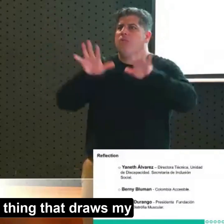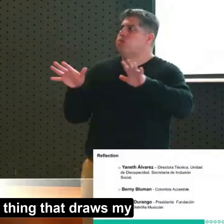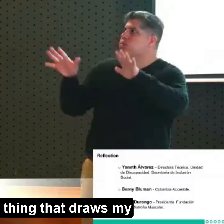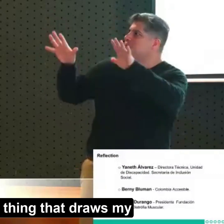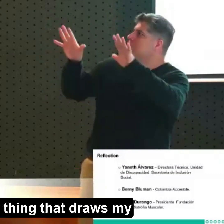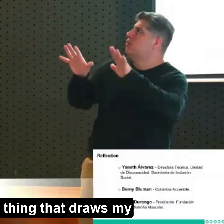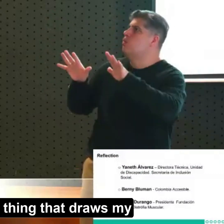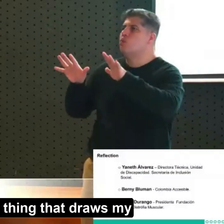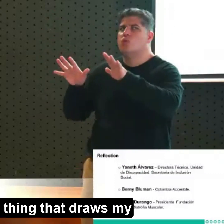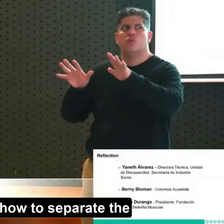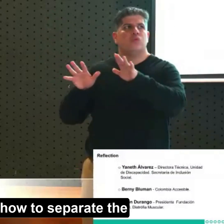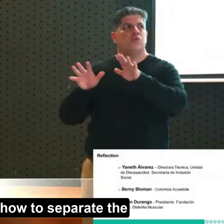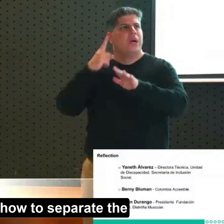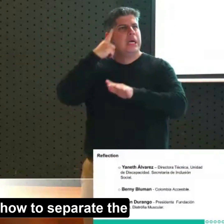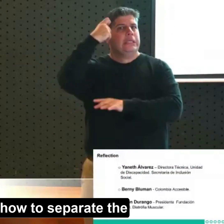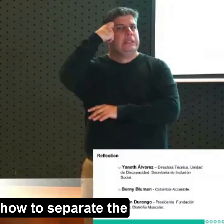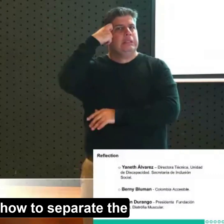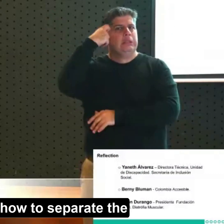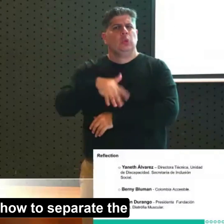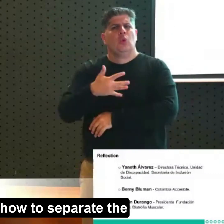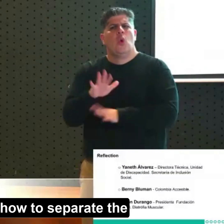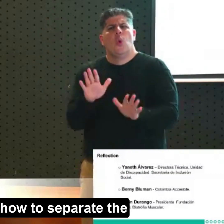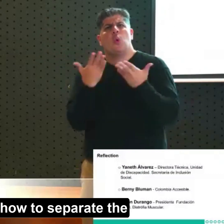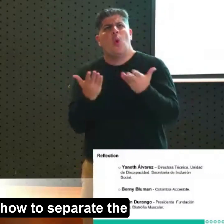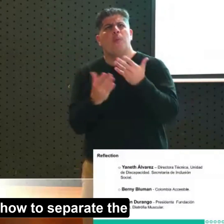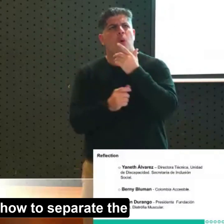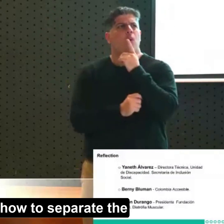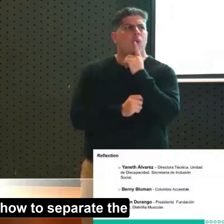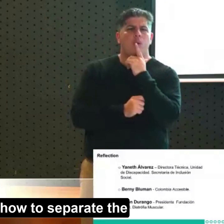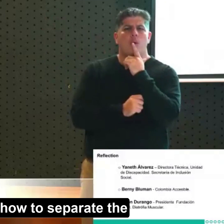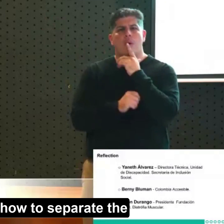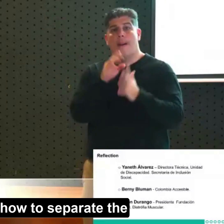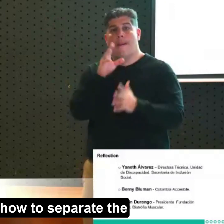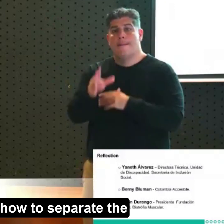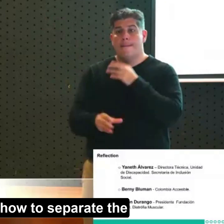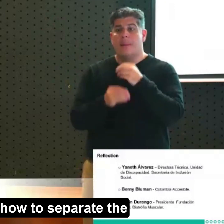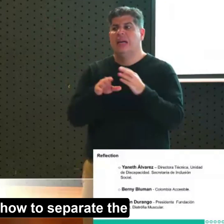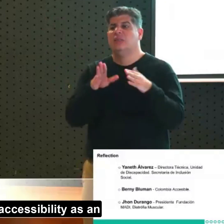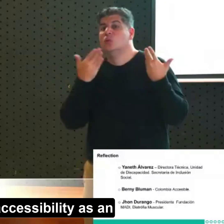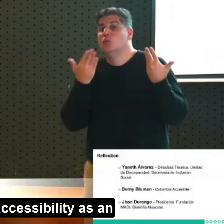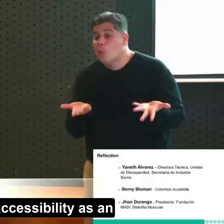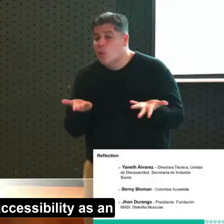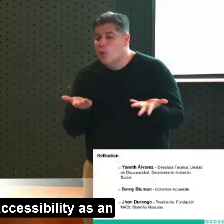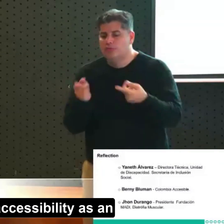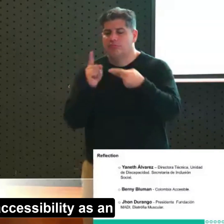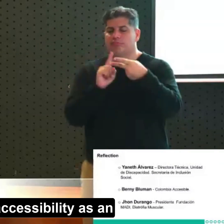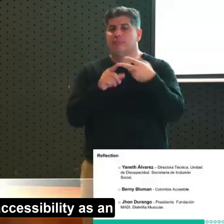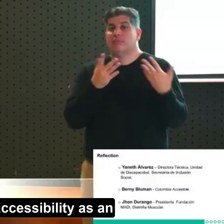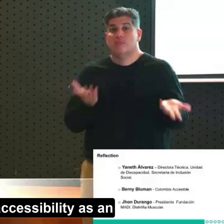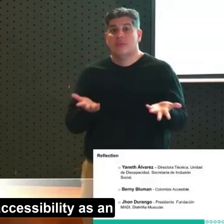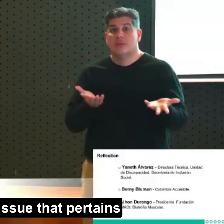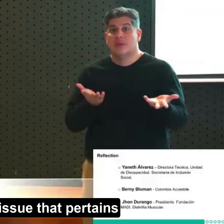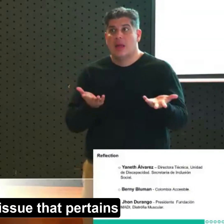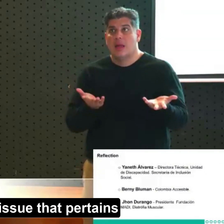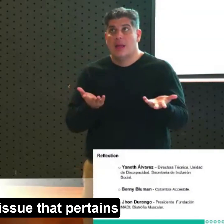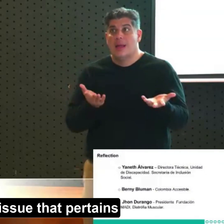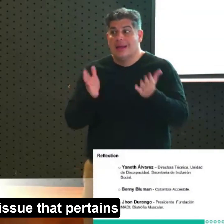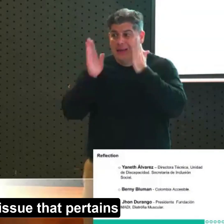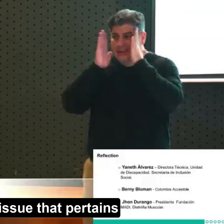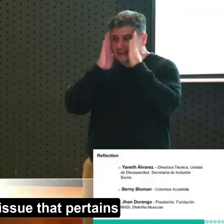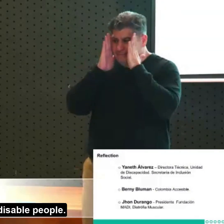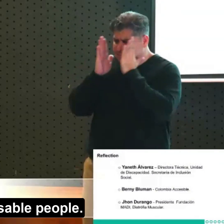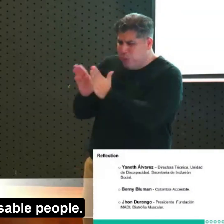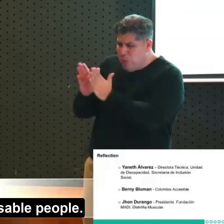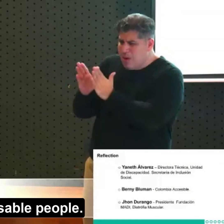itself. And another thing that draws my attention is how to separate the issue of accessibility as an exclusive issue